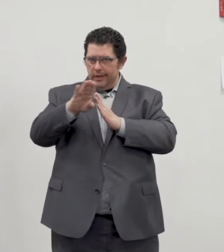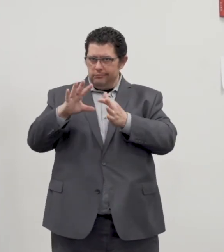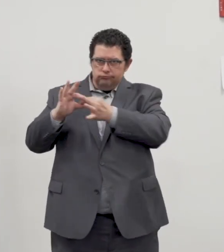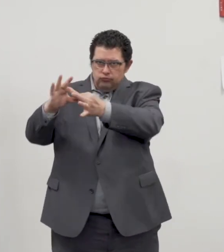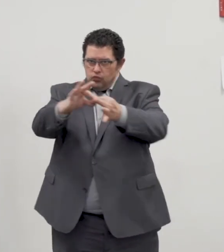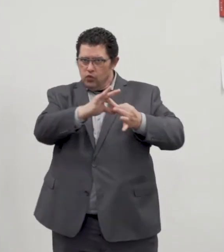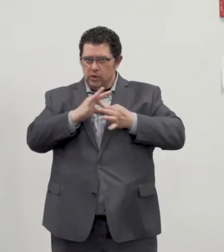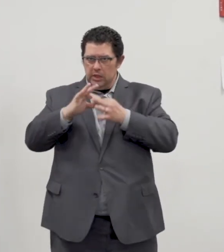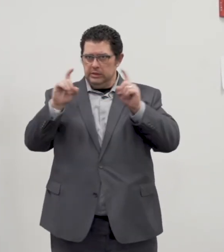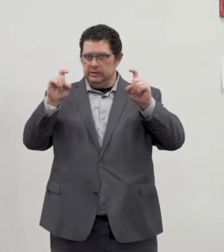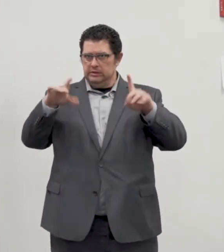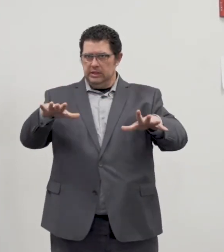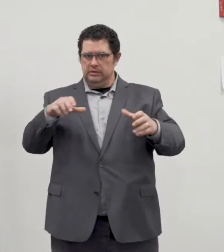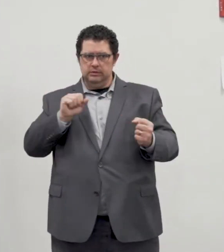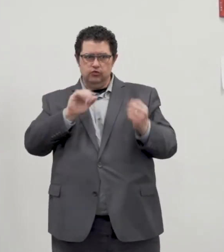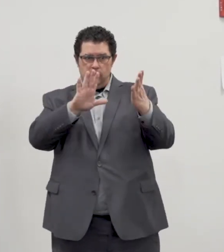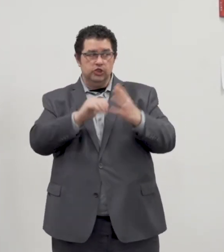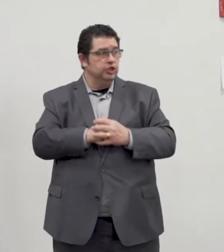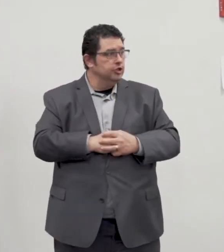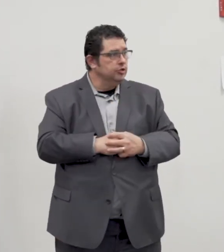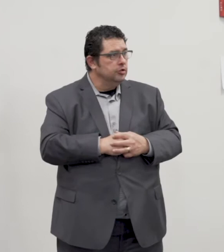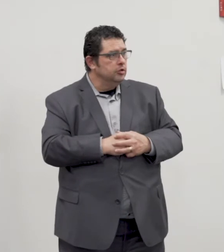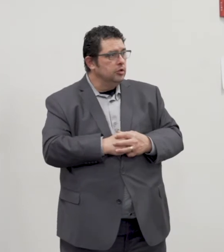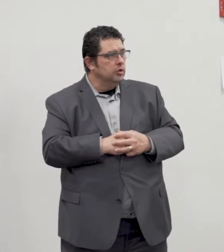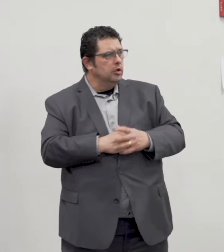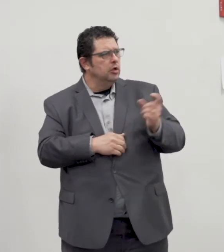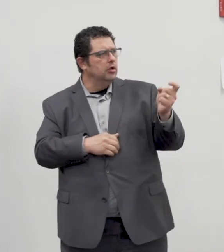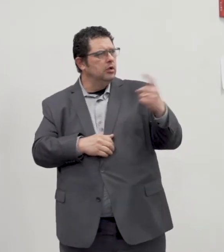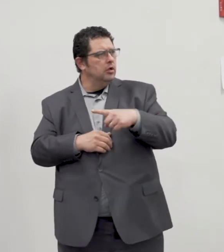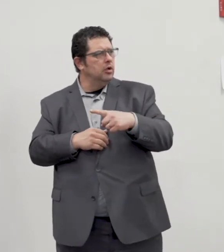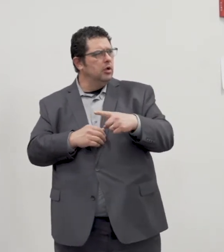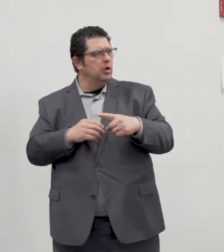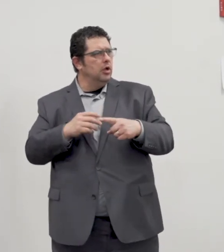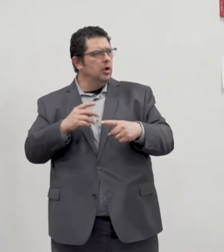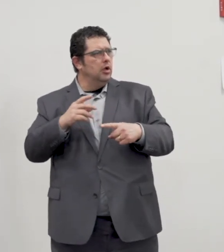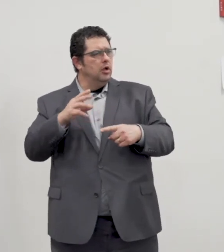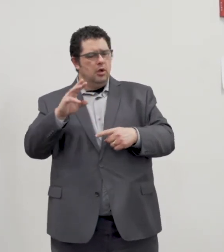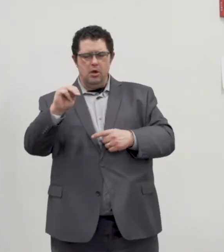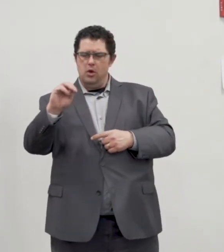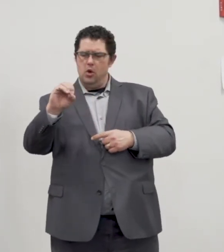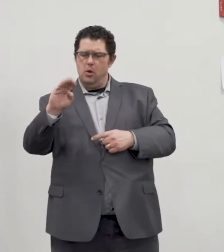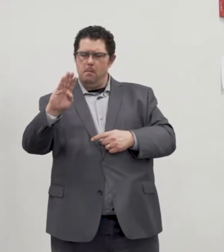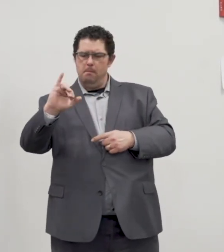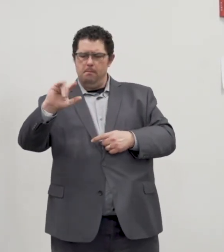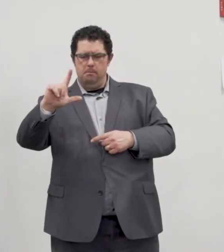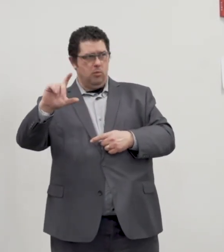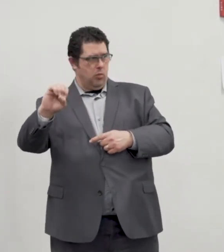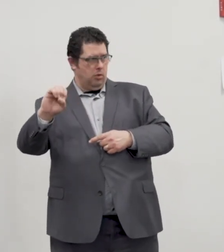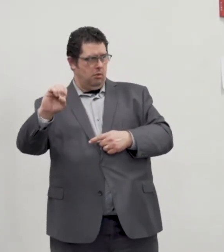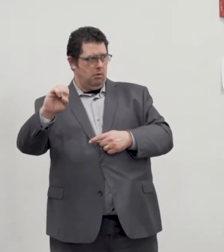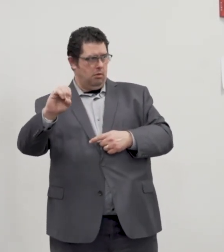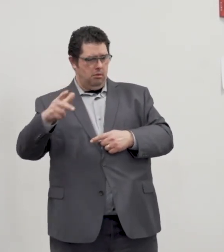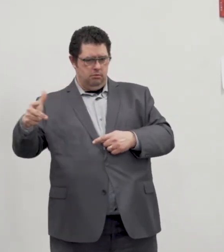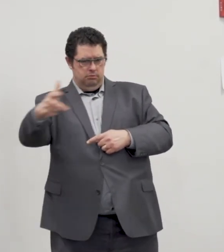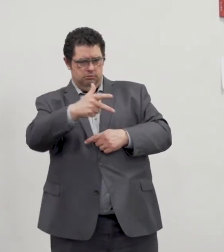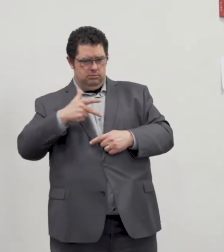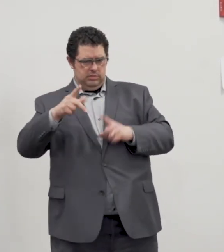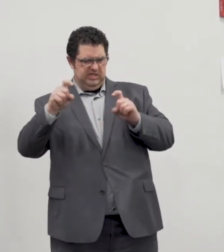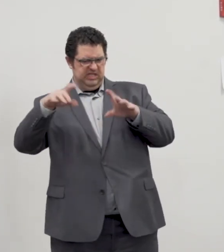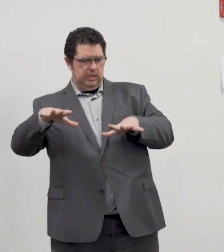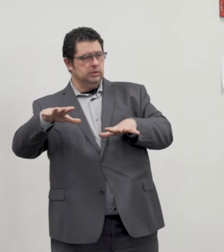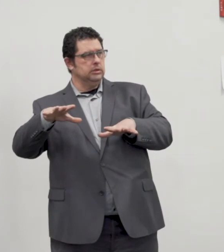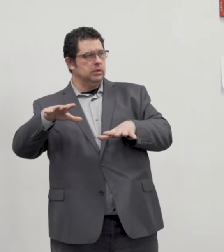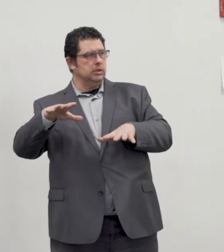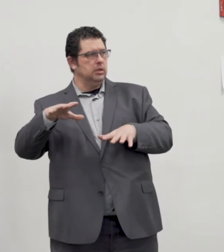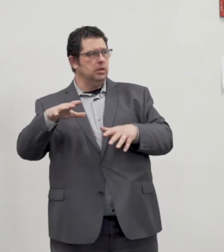with them. We saw that mobile testing site that was in, Mhm. that's been going around yesterday, it was about a family life,